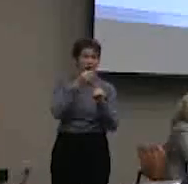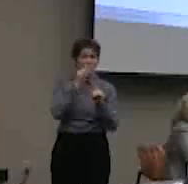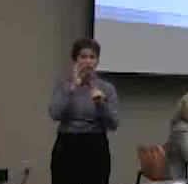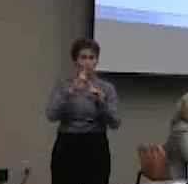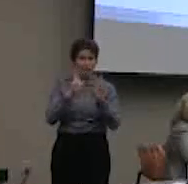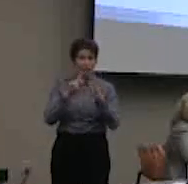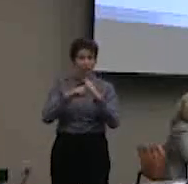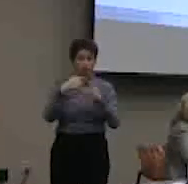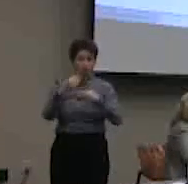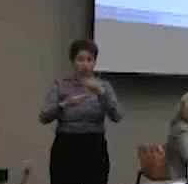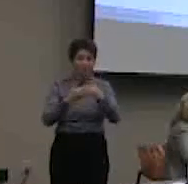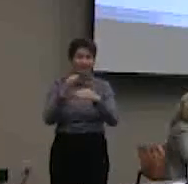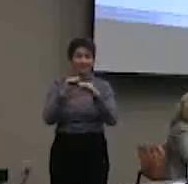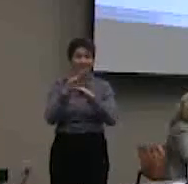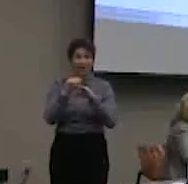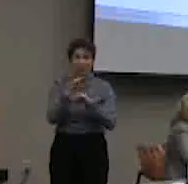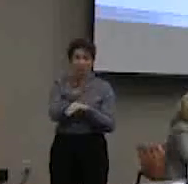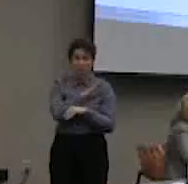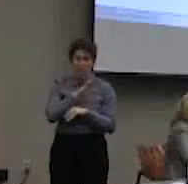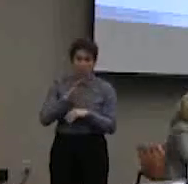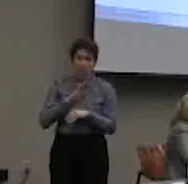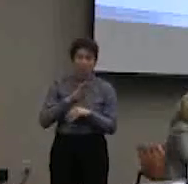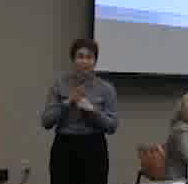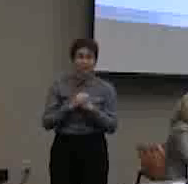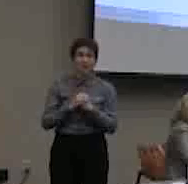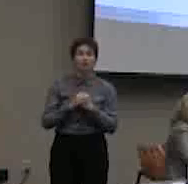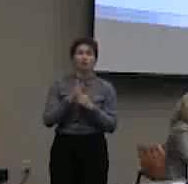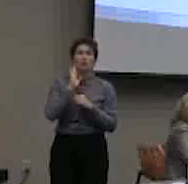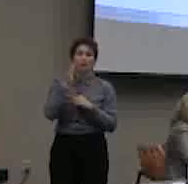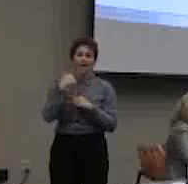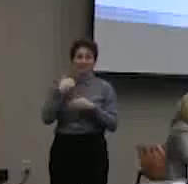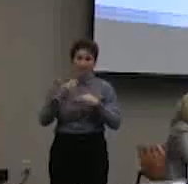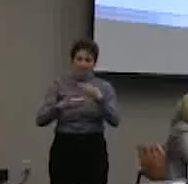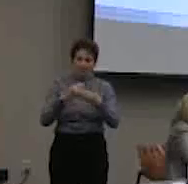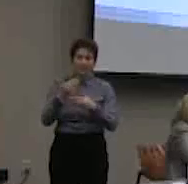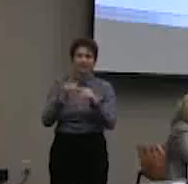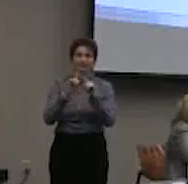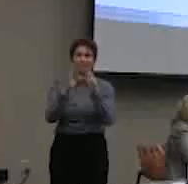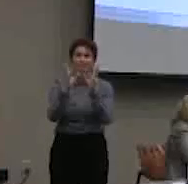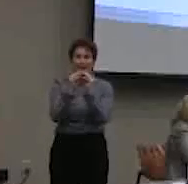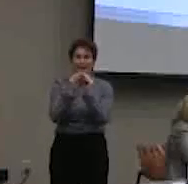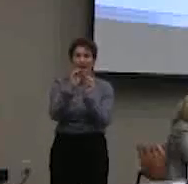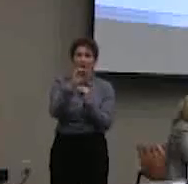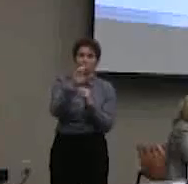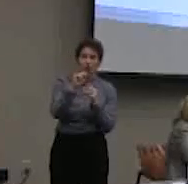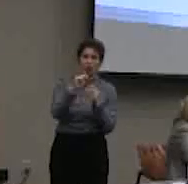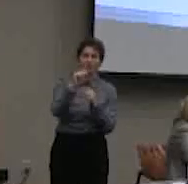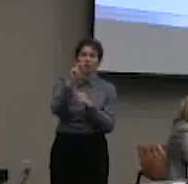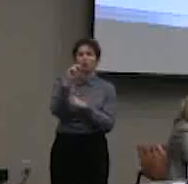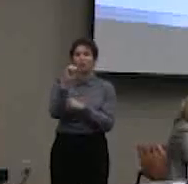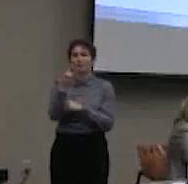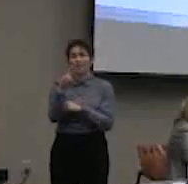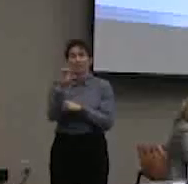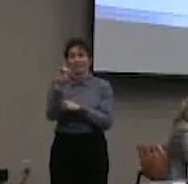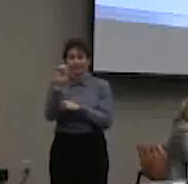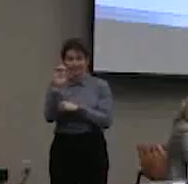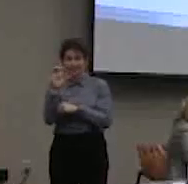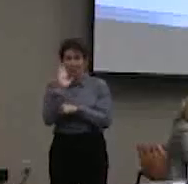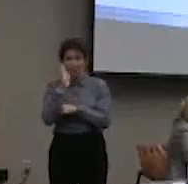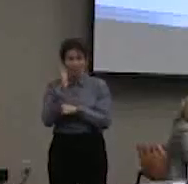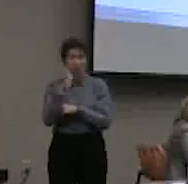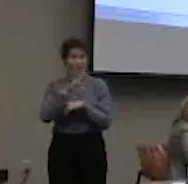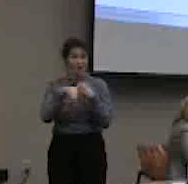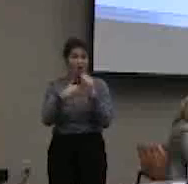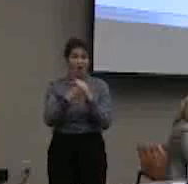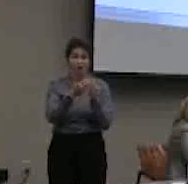advisory board. We are going to have a series of meetings in October, November, and December, and we are bringing all those